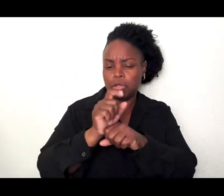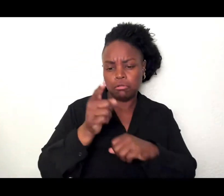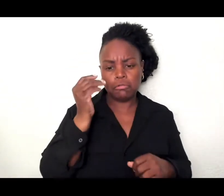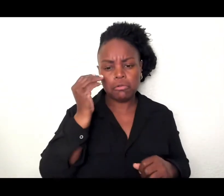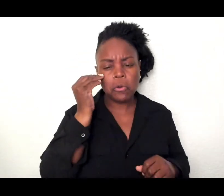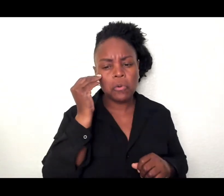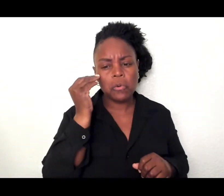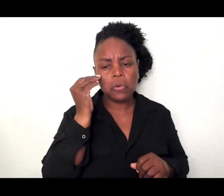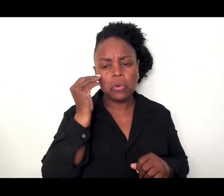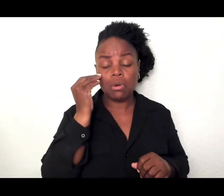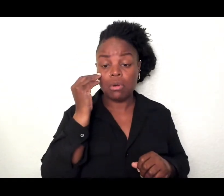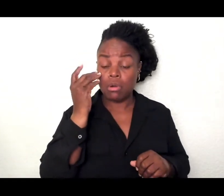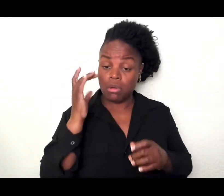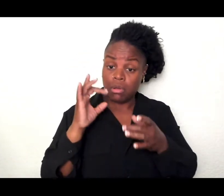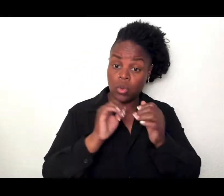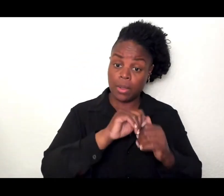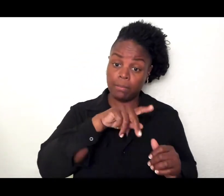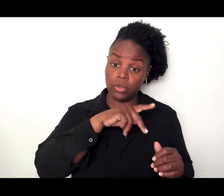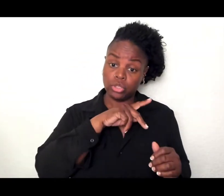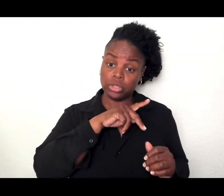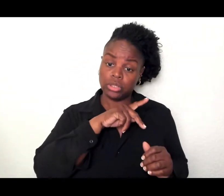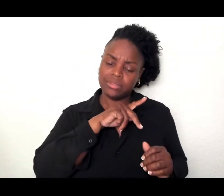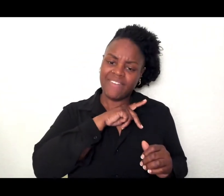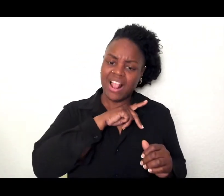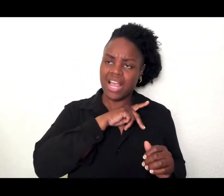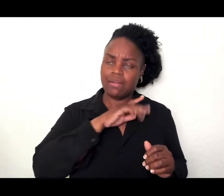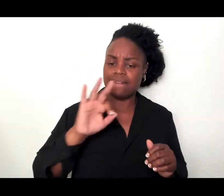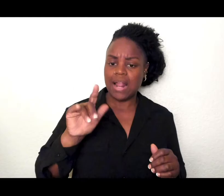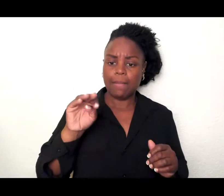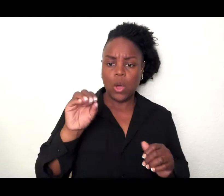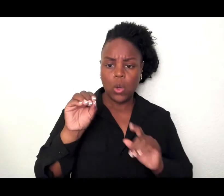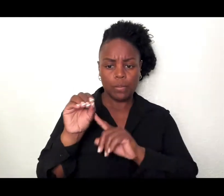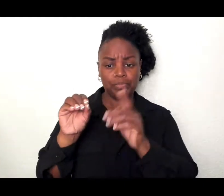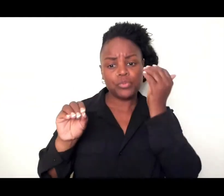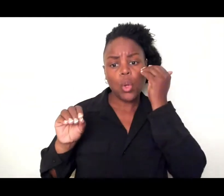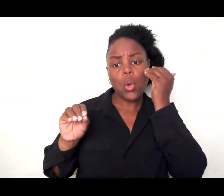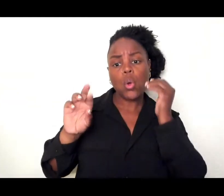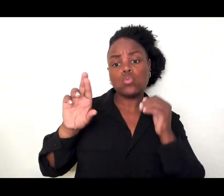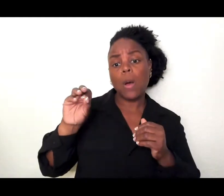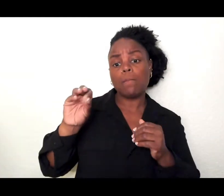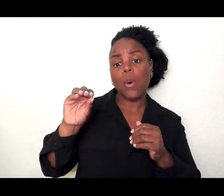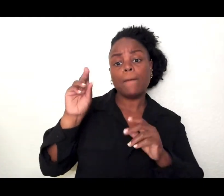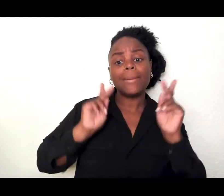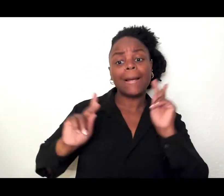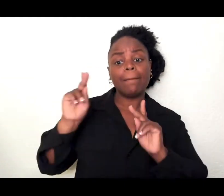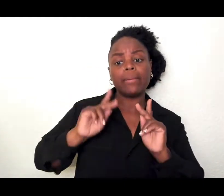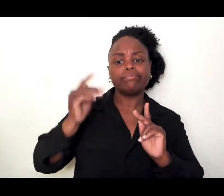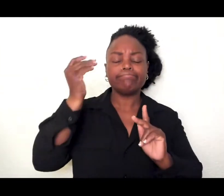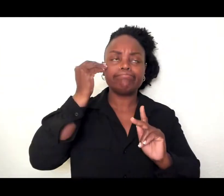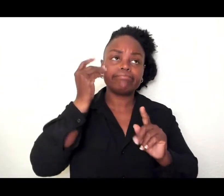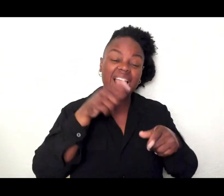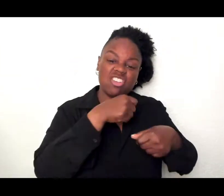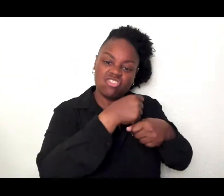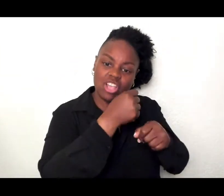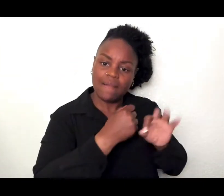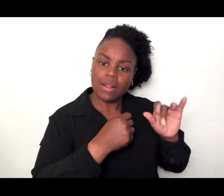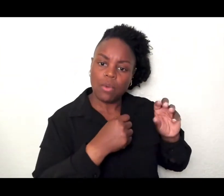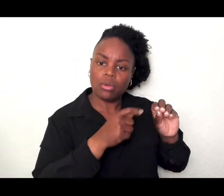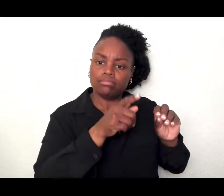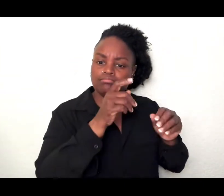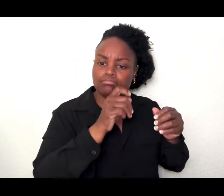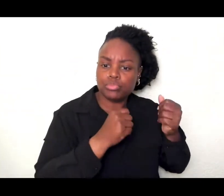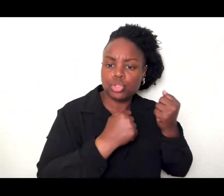as really, embodying or personifying flamenco? The Rome people that created flamenco, they